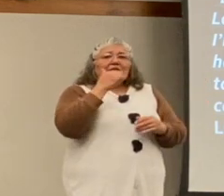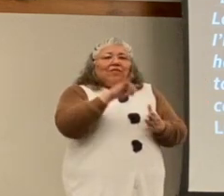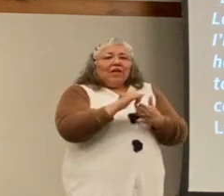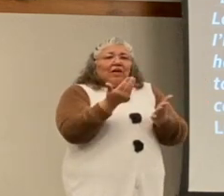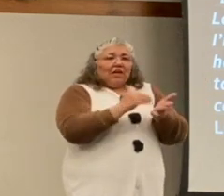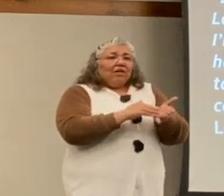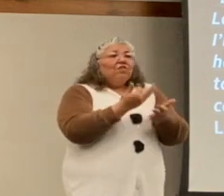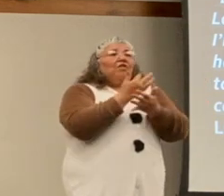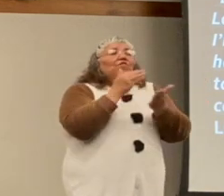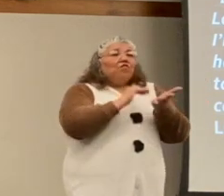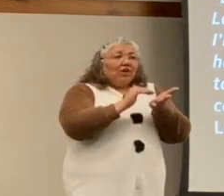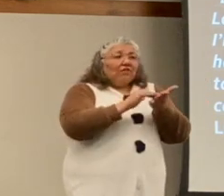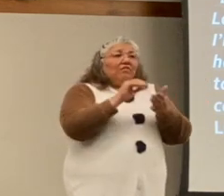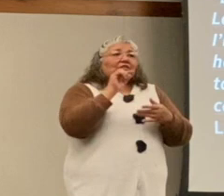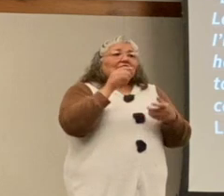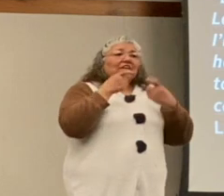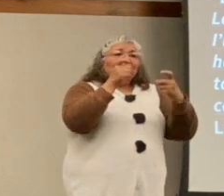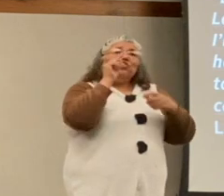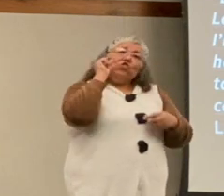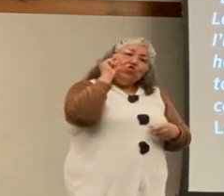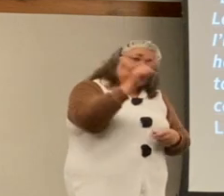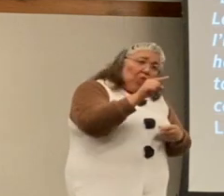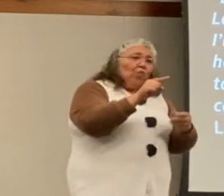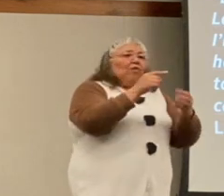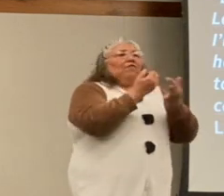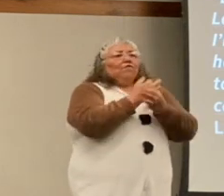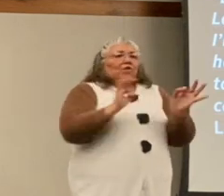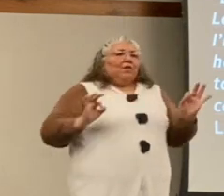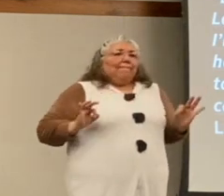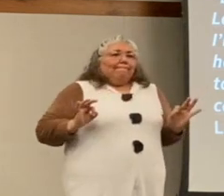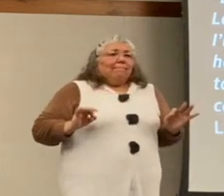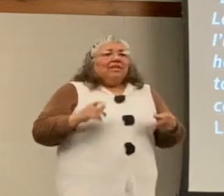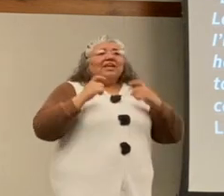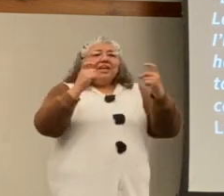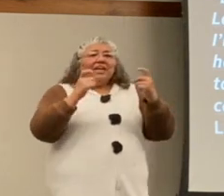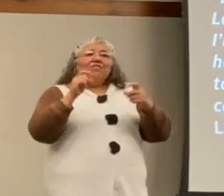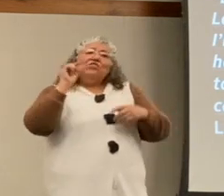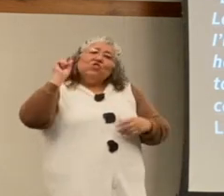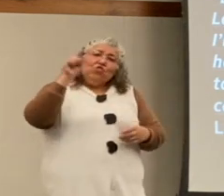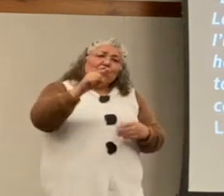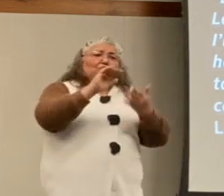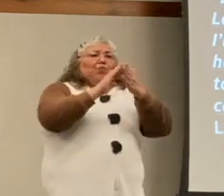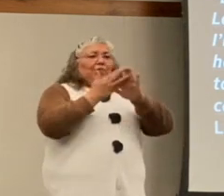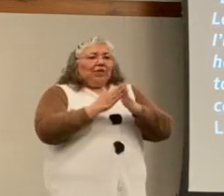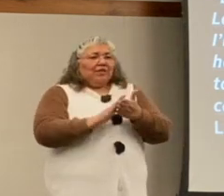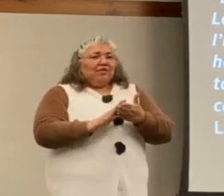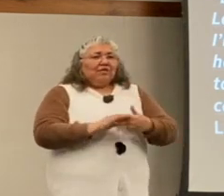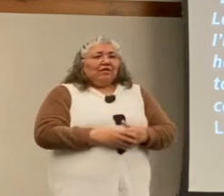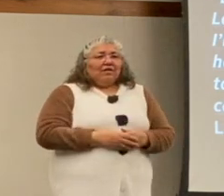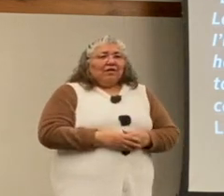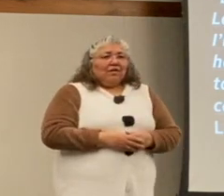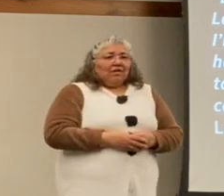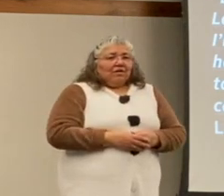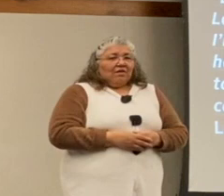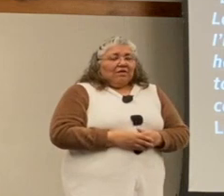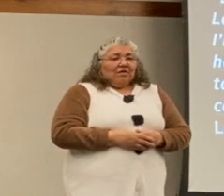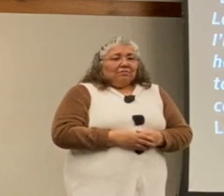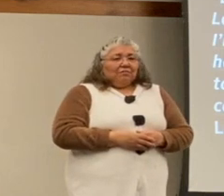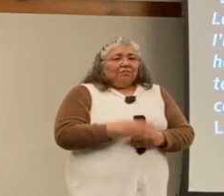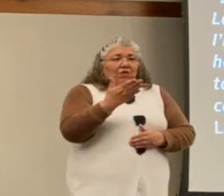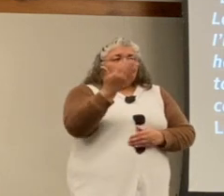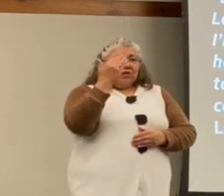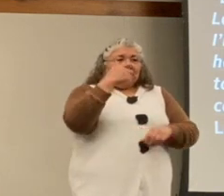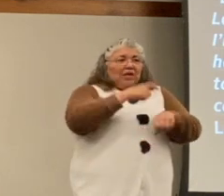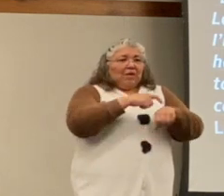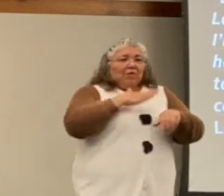again. Forgiveness gives you freedom. It gives you peace. There was a